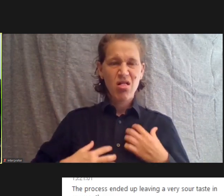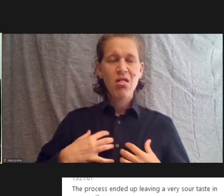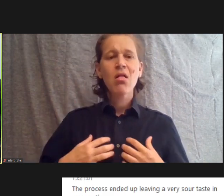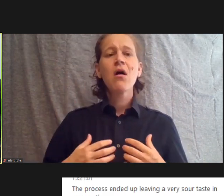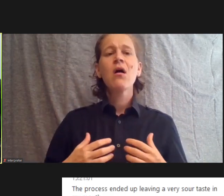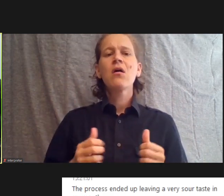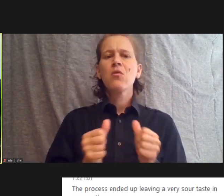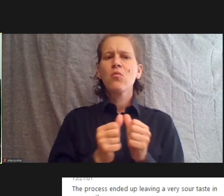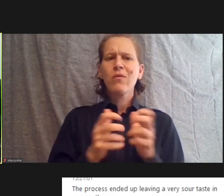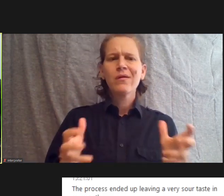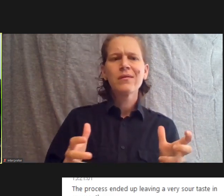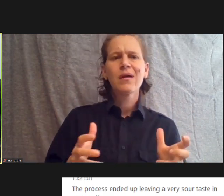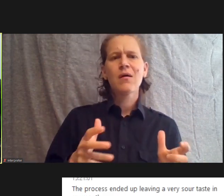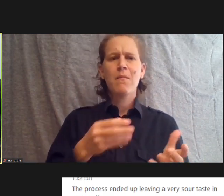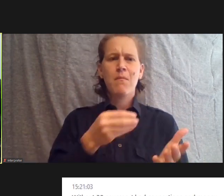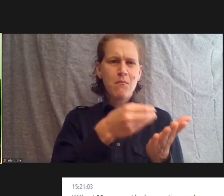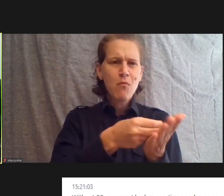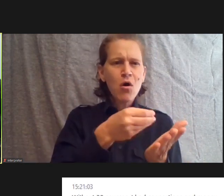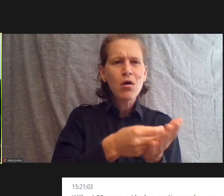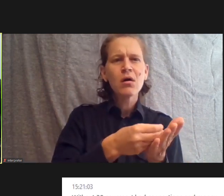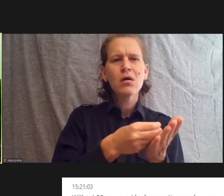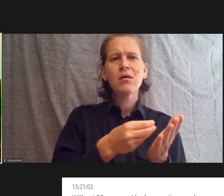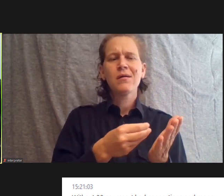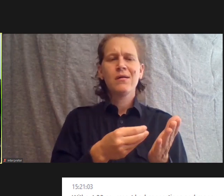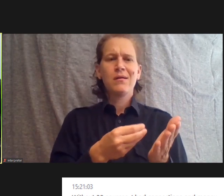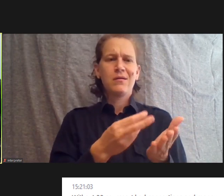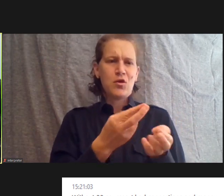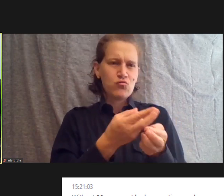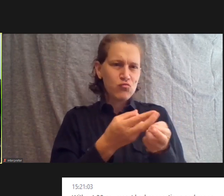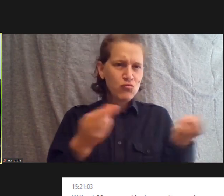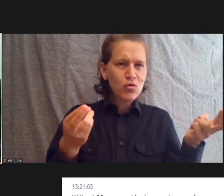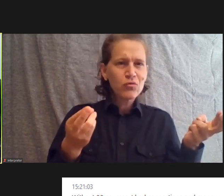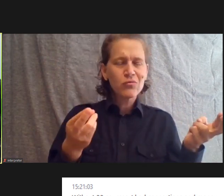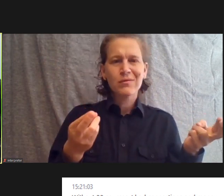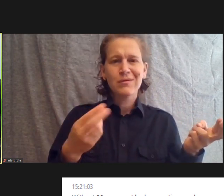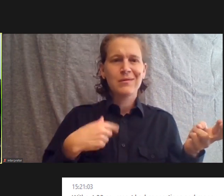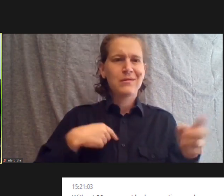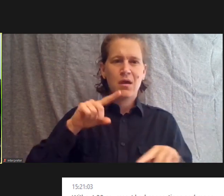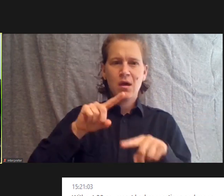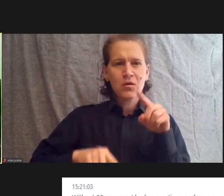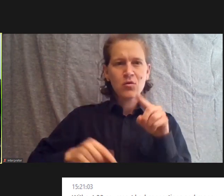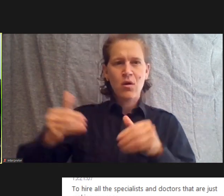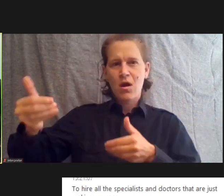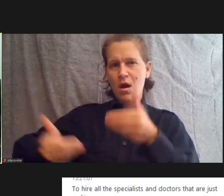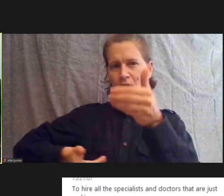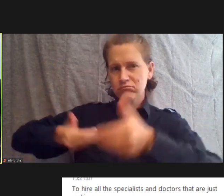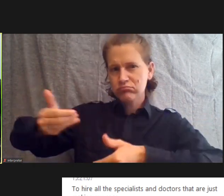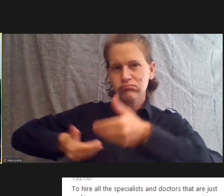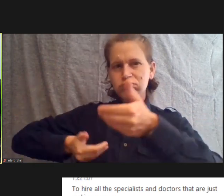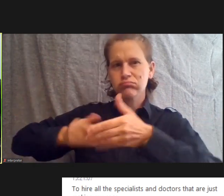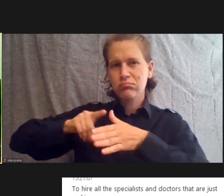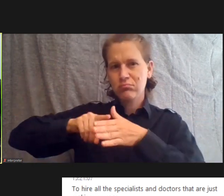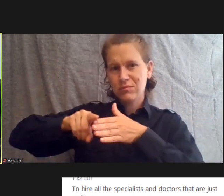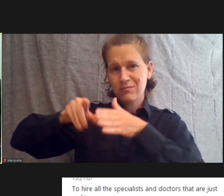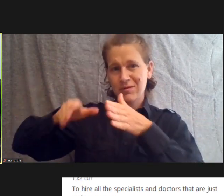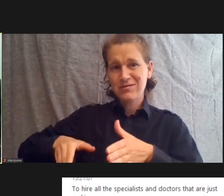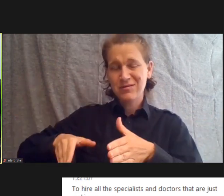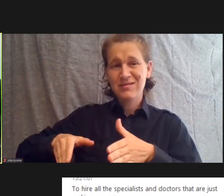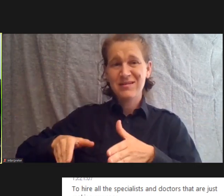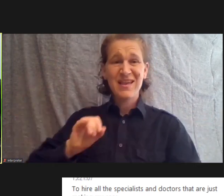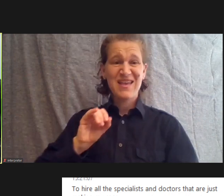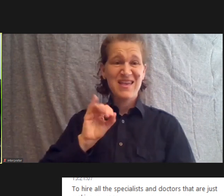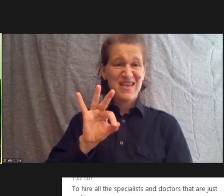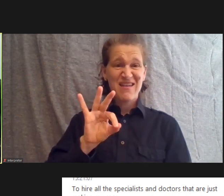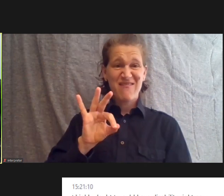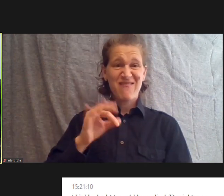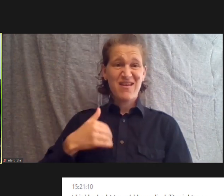connections and money, to hire all the specialists and doctors that ended up making my case, I highly doubt I would have disability right now,